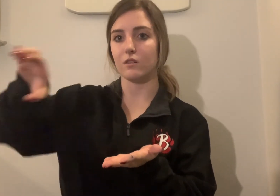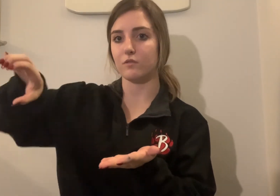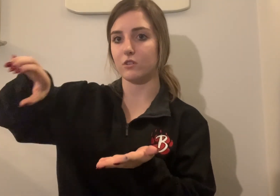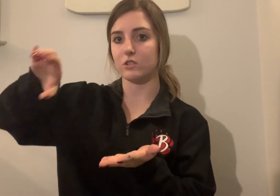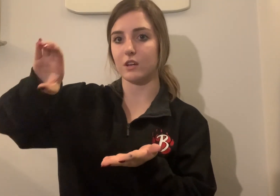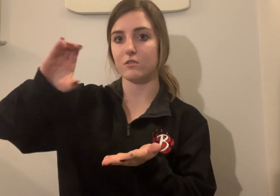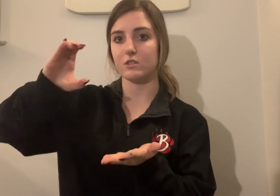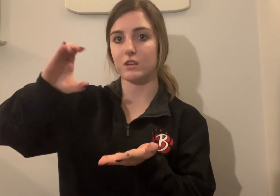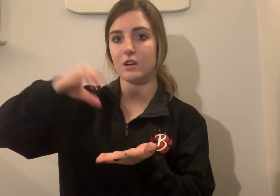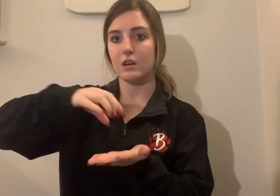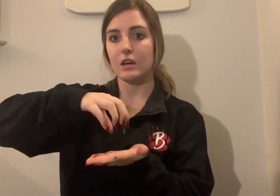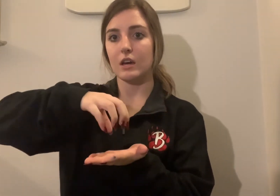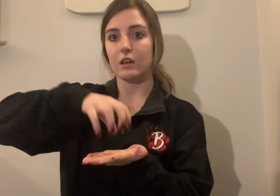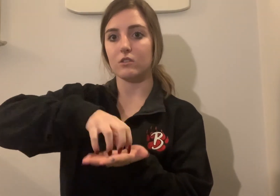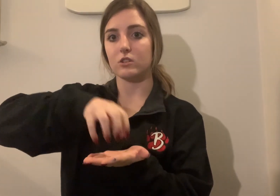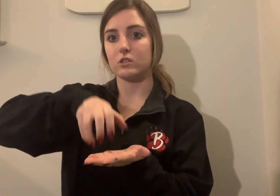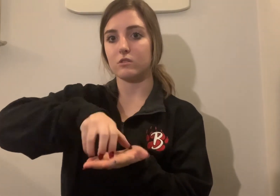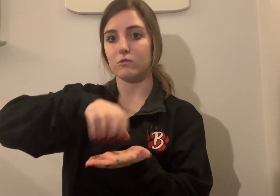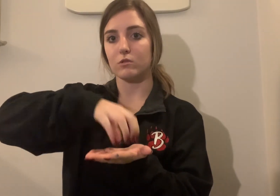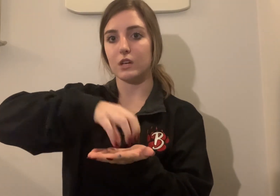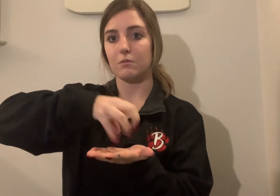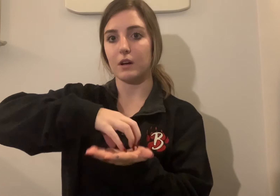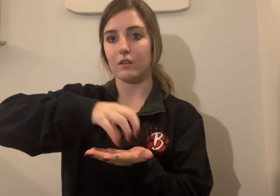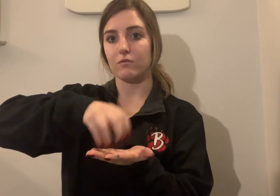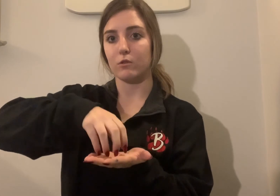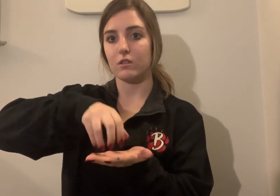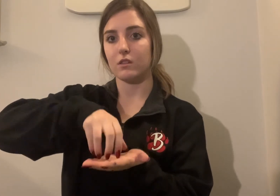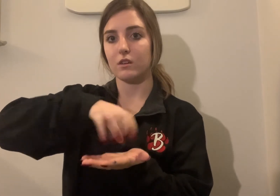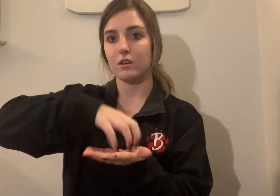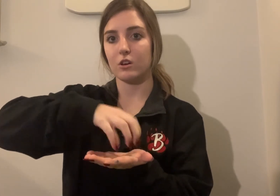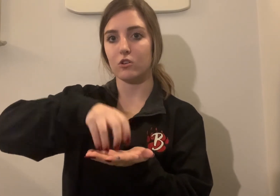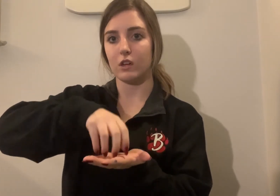fingers together C. And you just rotate it back and forth. Cookies.